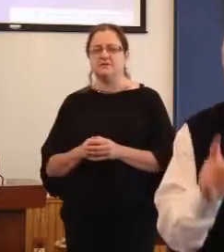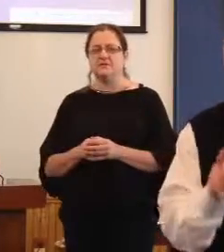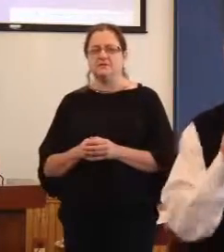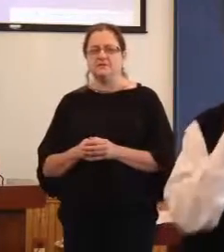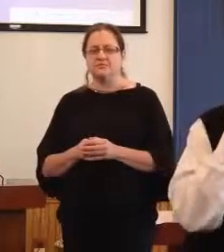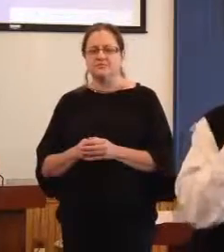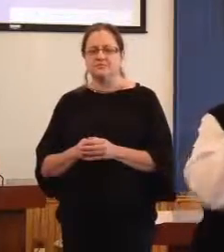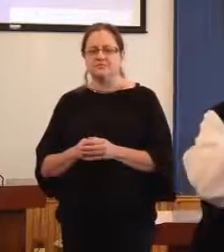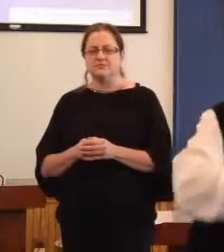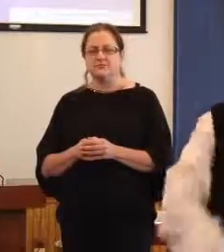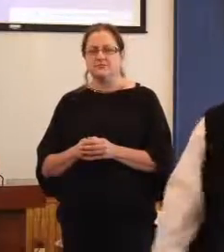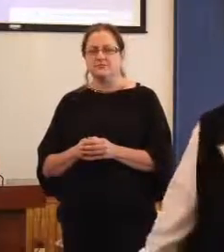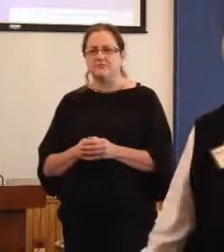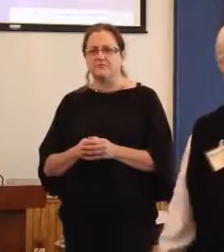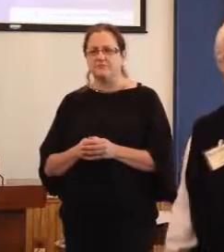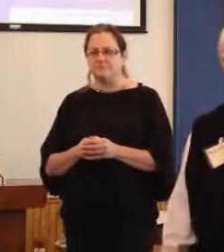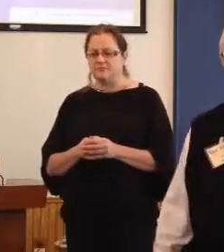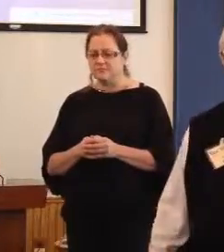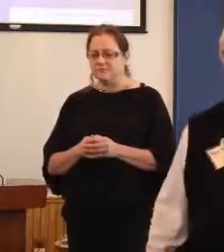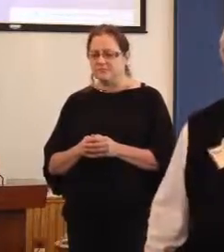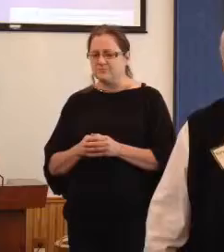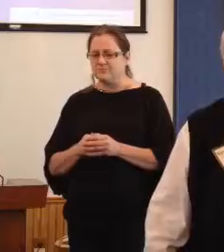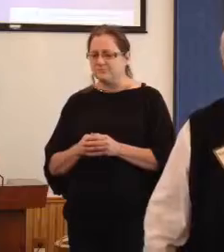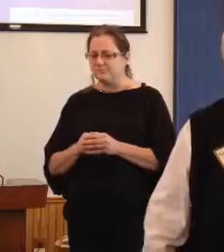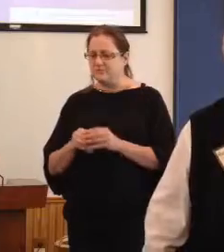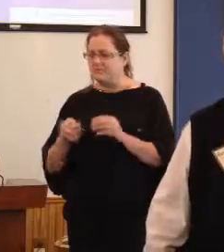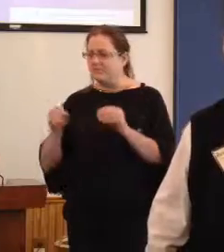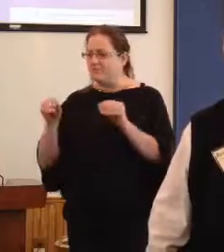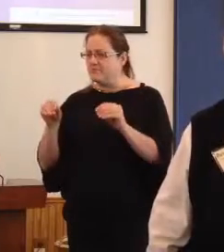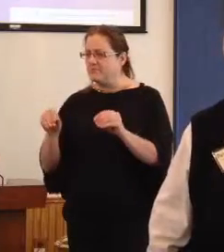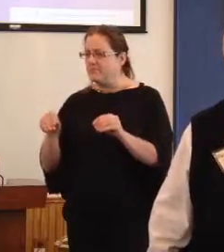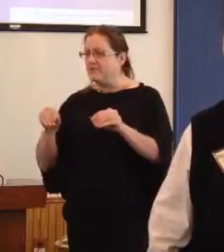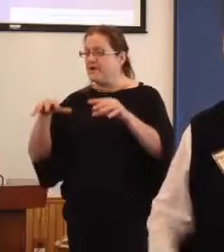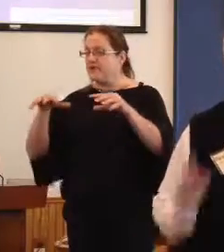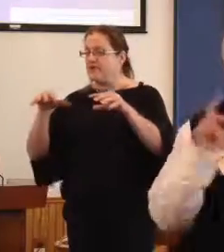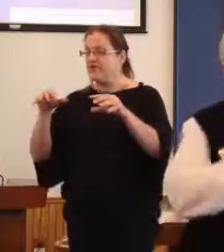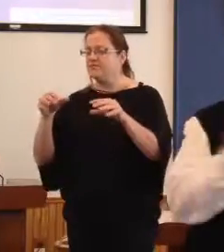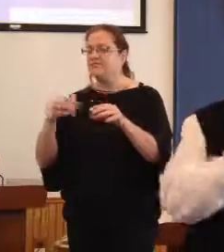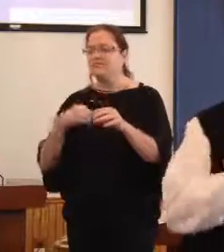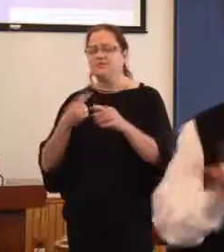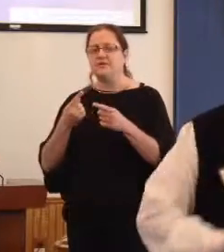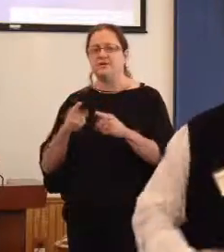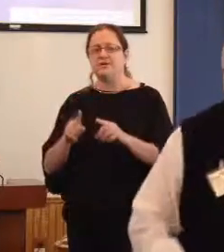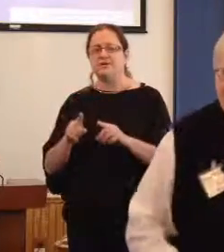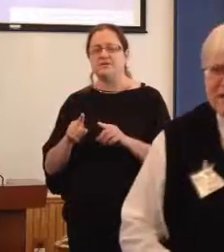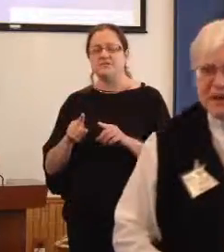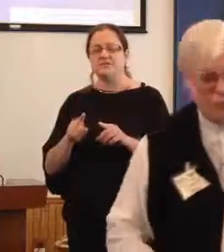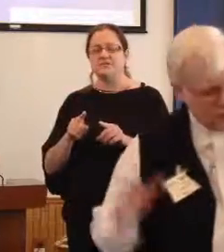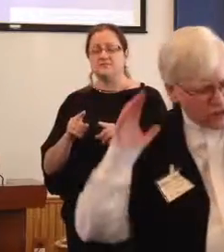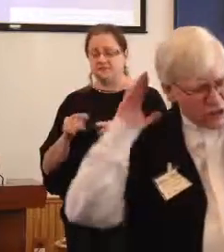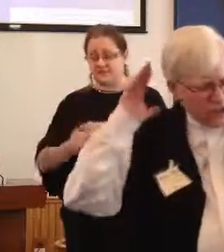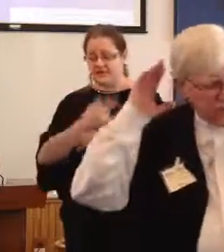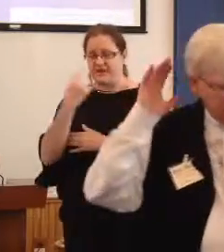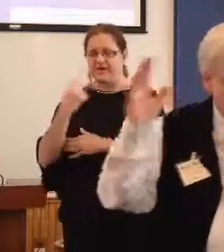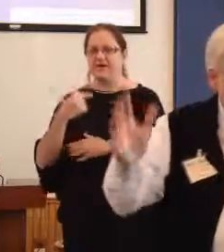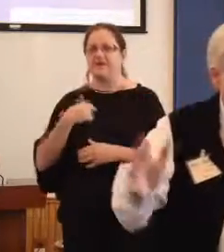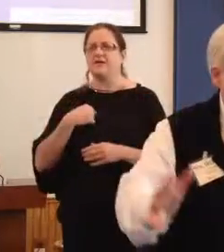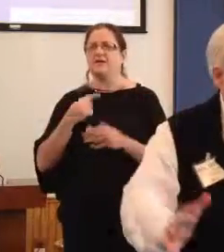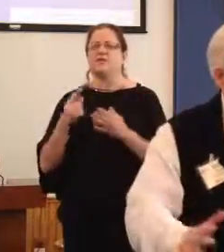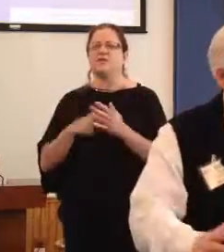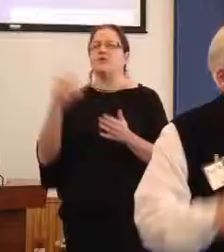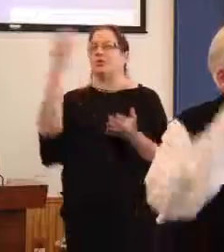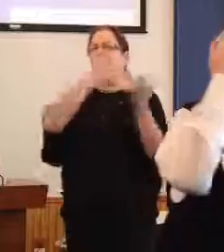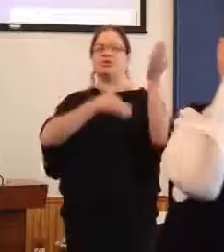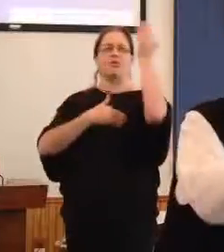We have miracles in our lives today. We just don't recognize them. We just don't see